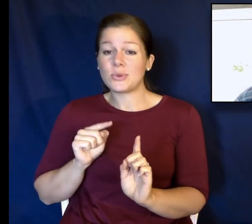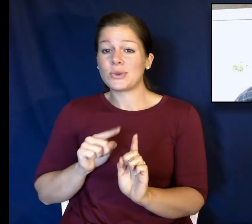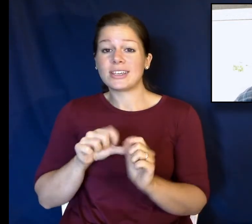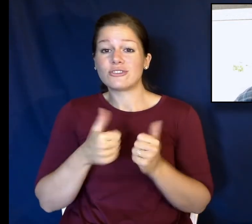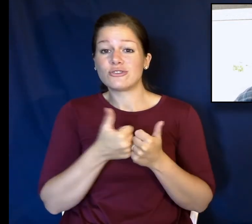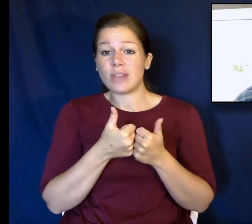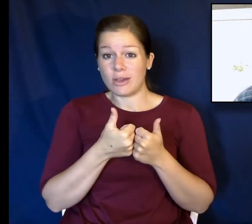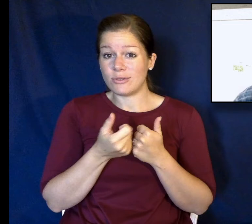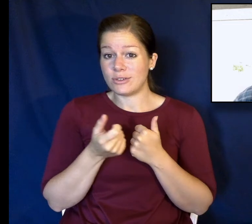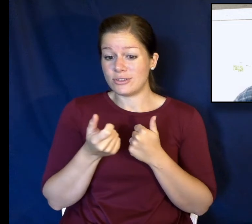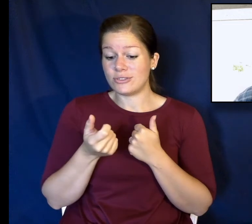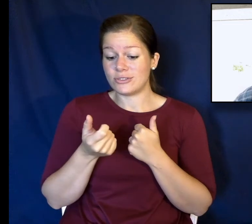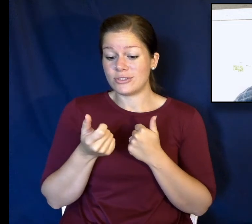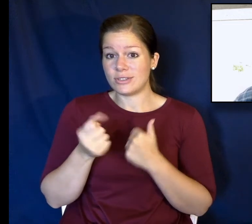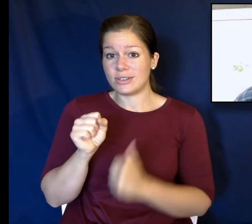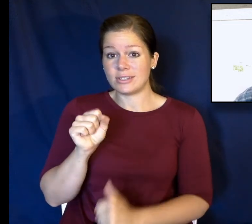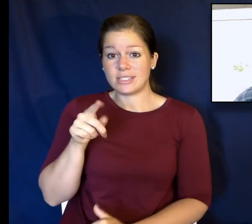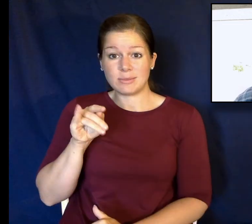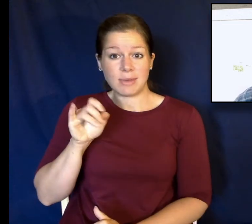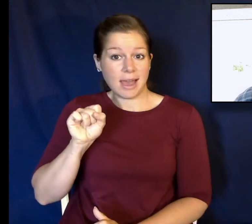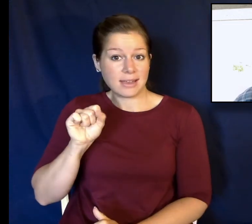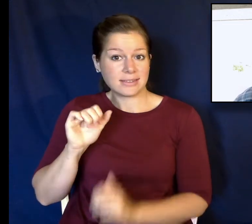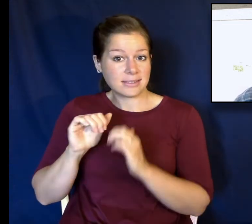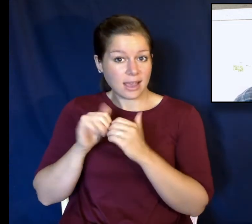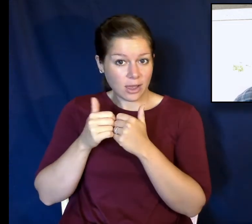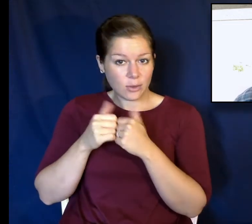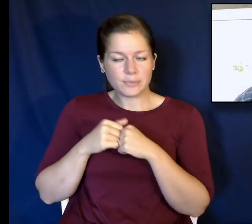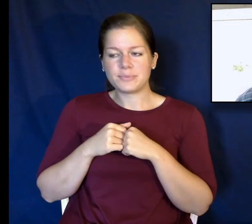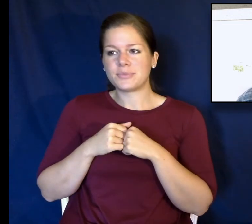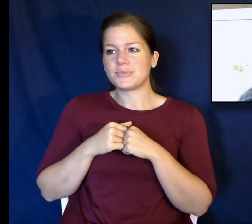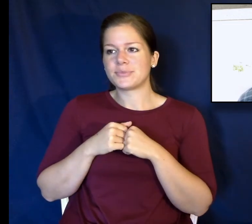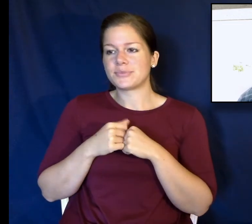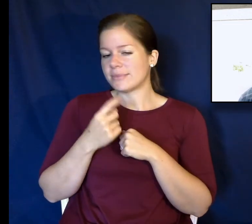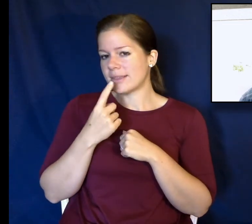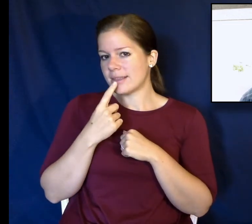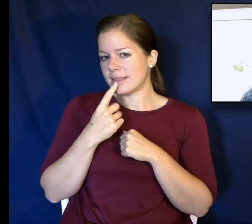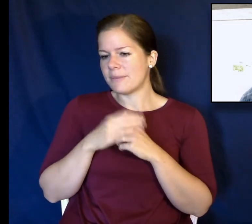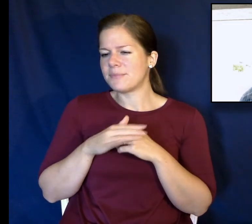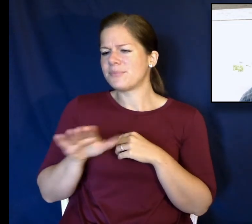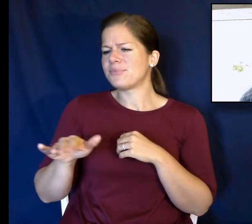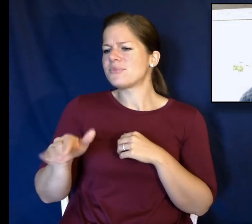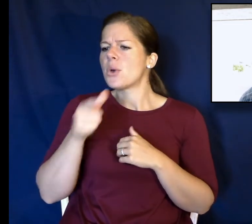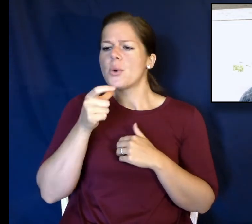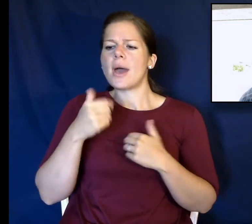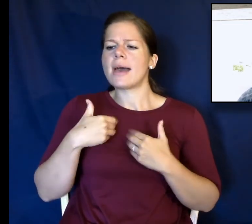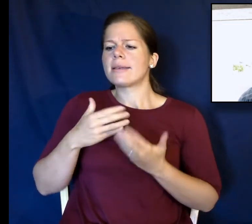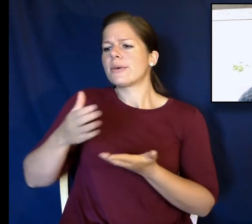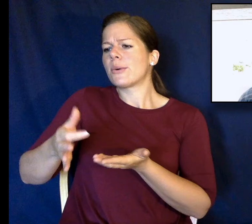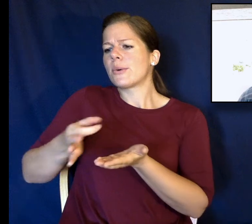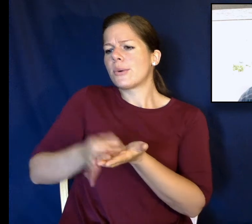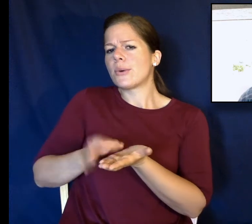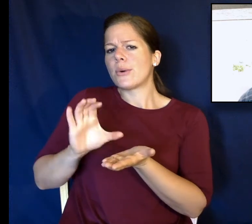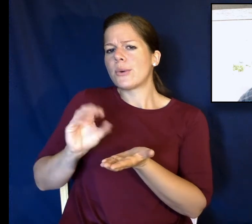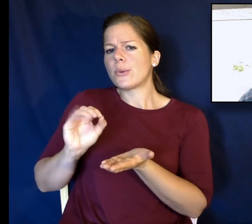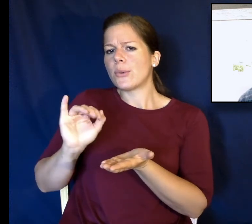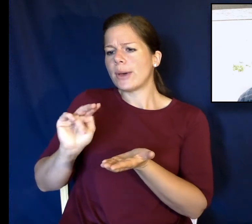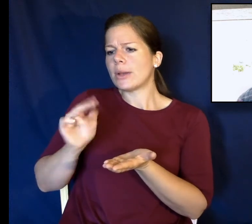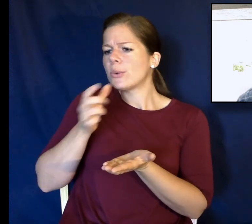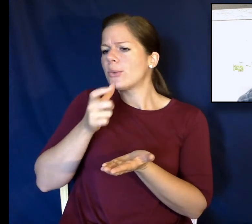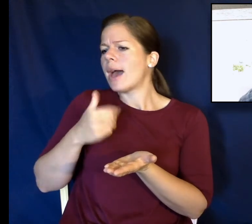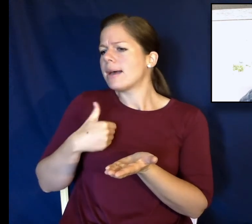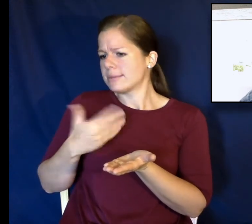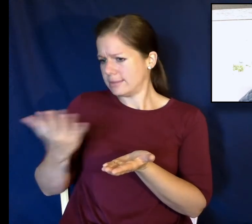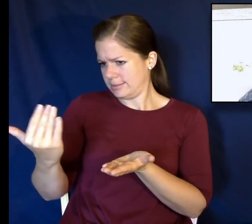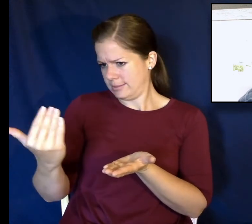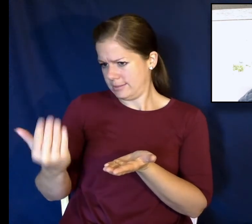challenged them by answering just truthfully. So he basically said, hey, listen, who's got a coin? Somebody give me a coin. And somebody